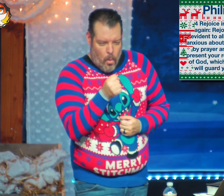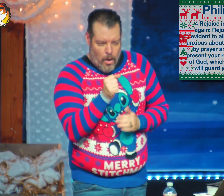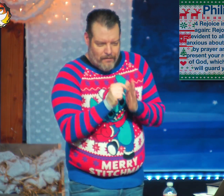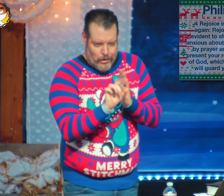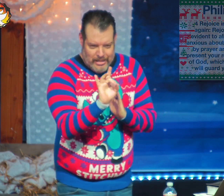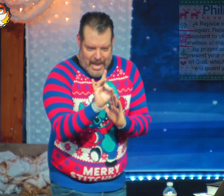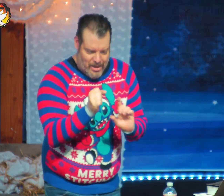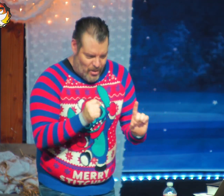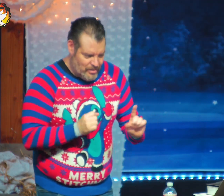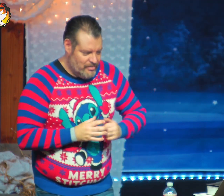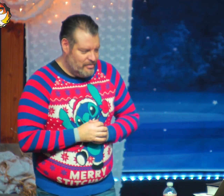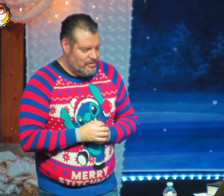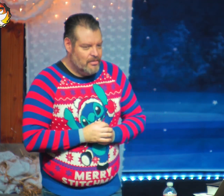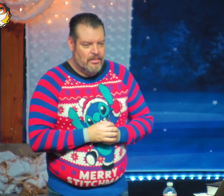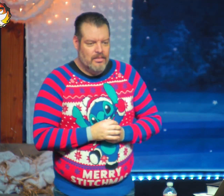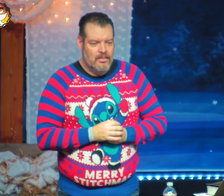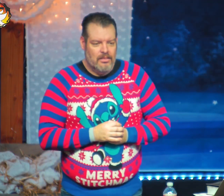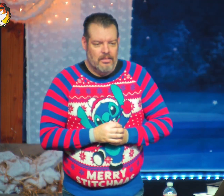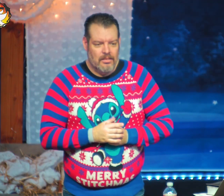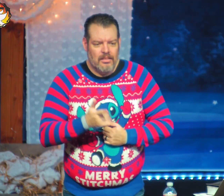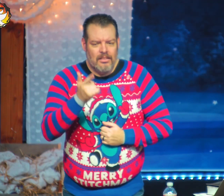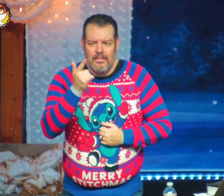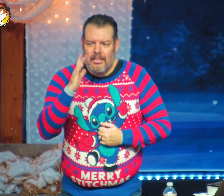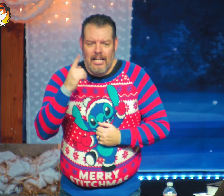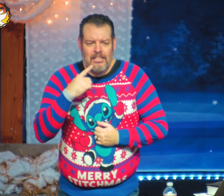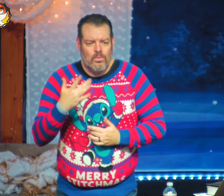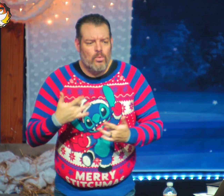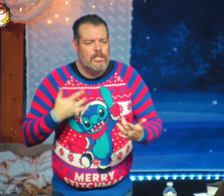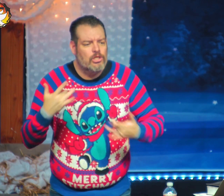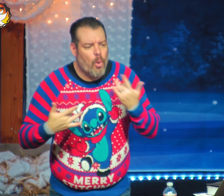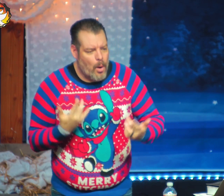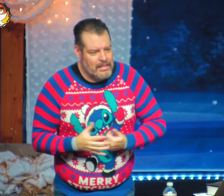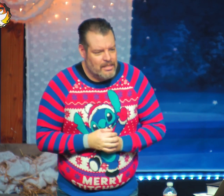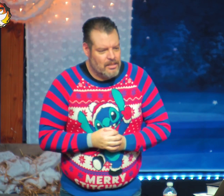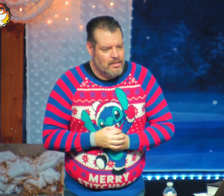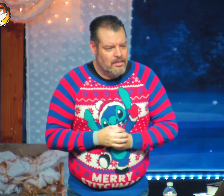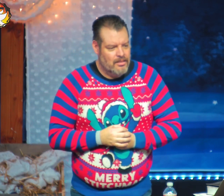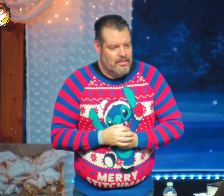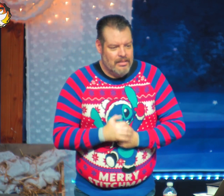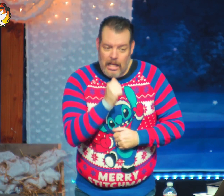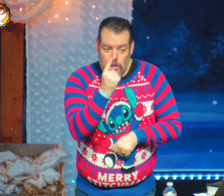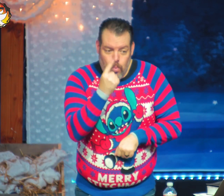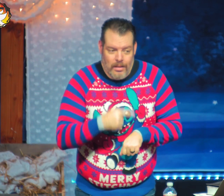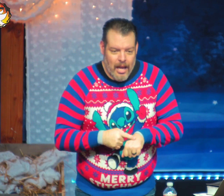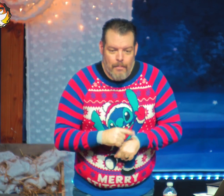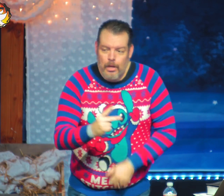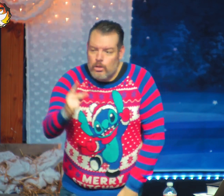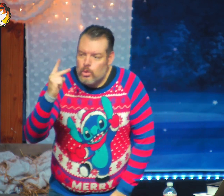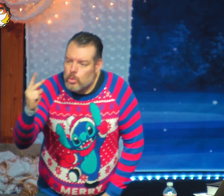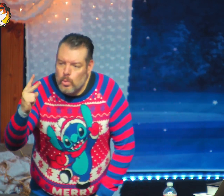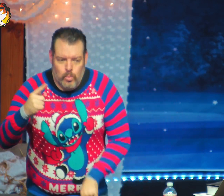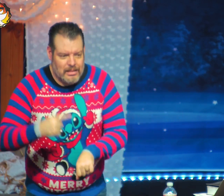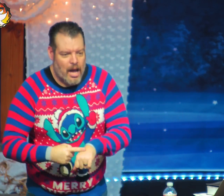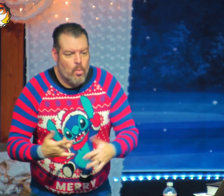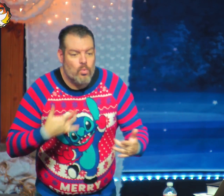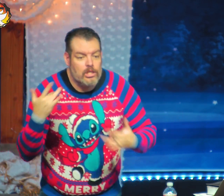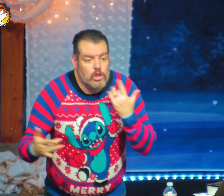God, and the peace of God, which transcends all understanding, will guard your hearts and your minds in Christ